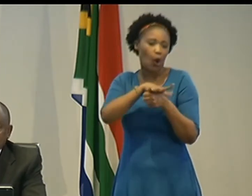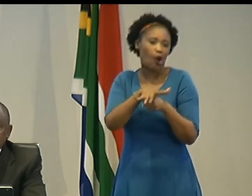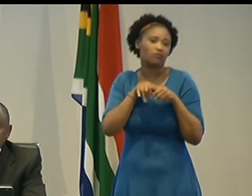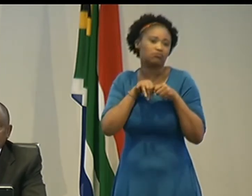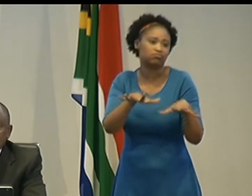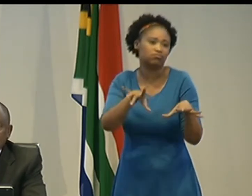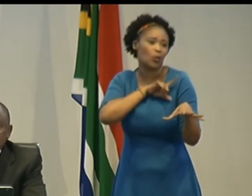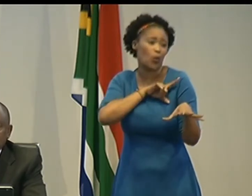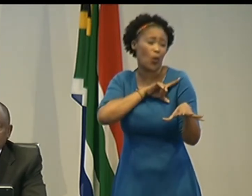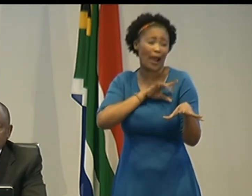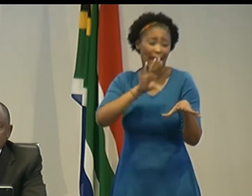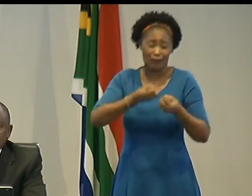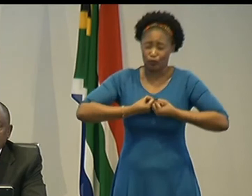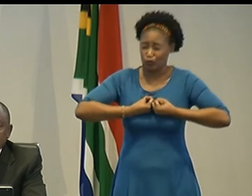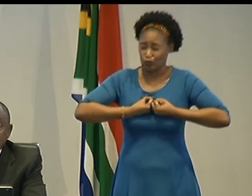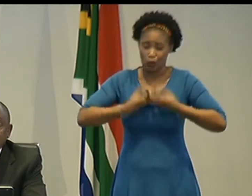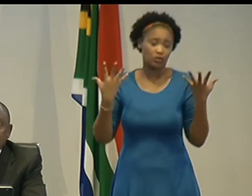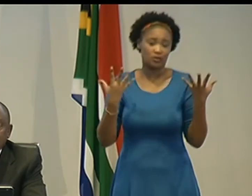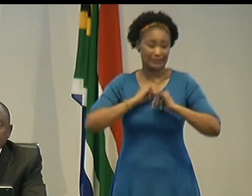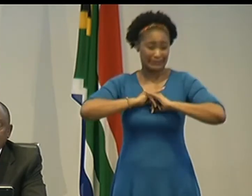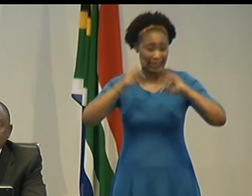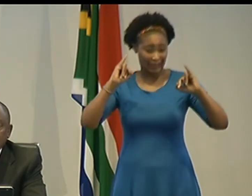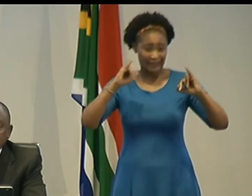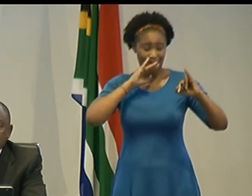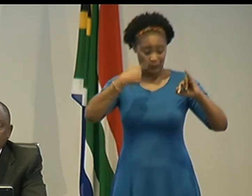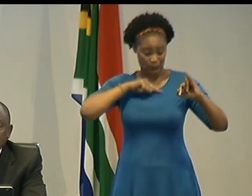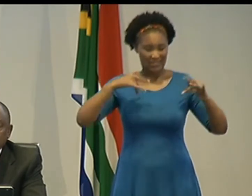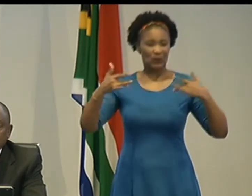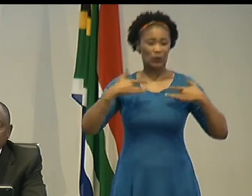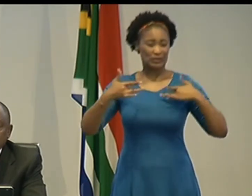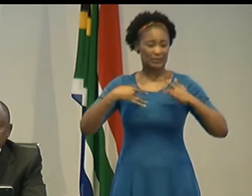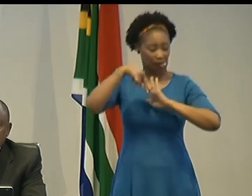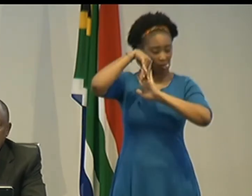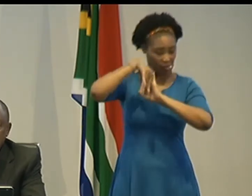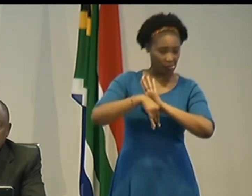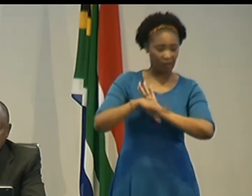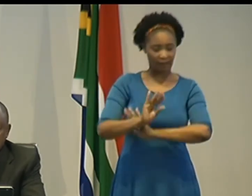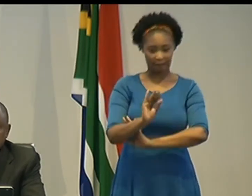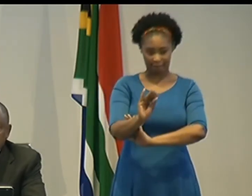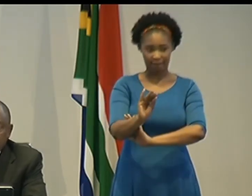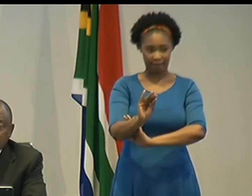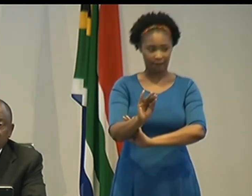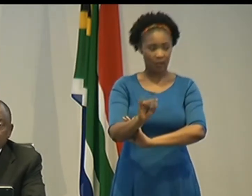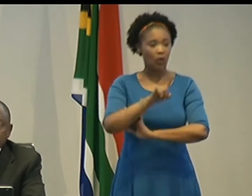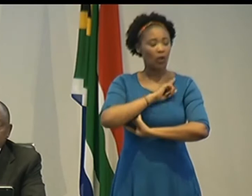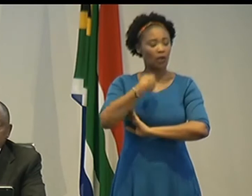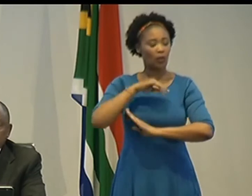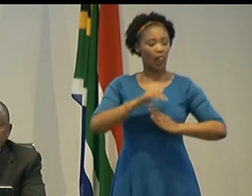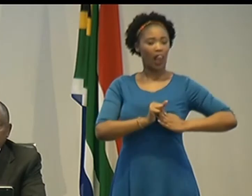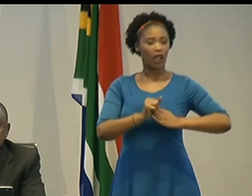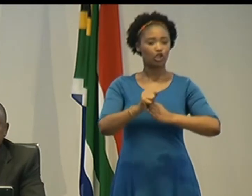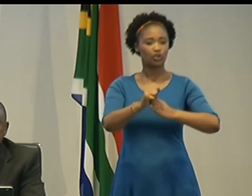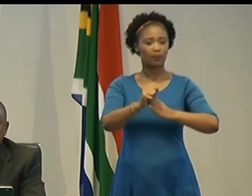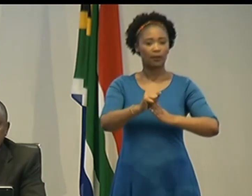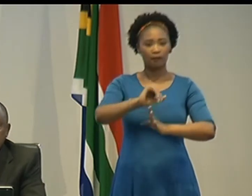COVID-19 infections, and this concerns us deeply as leadership of the country,